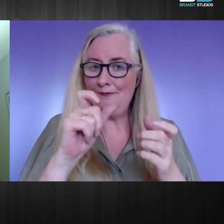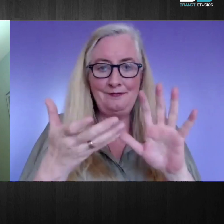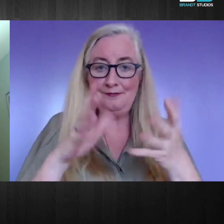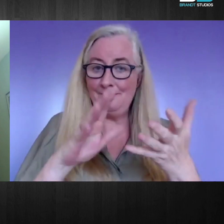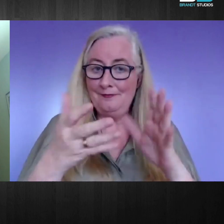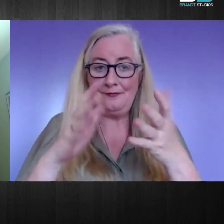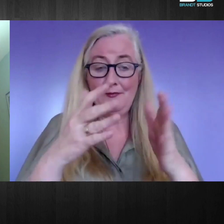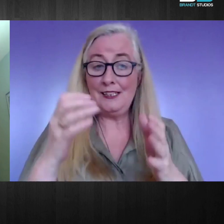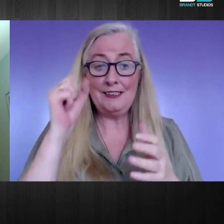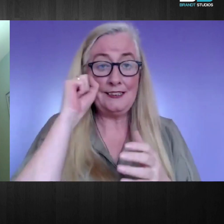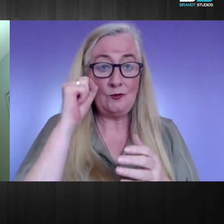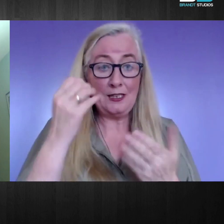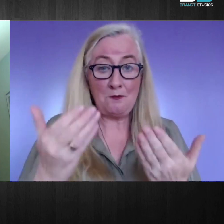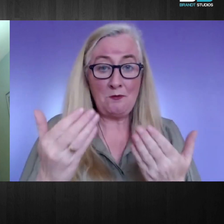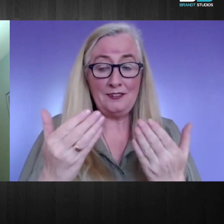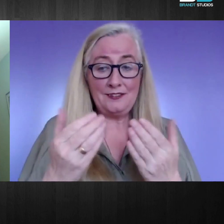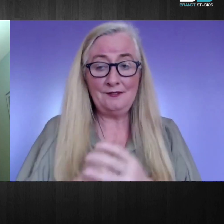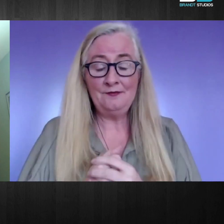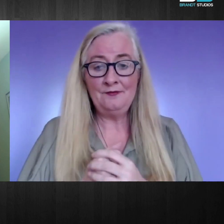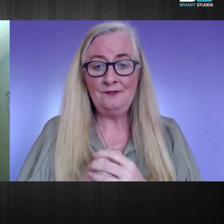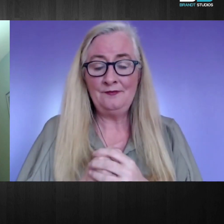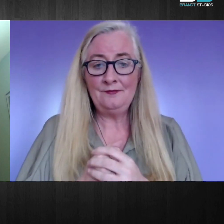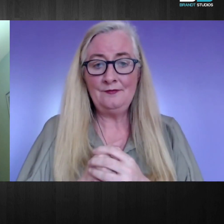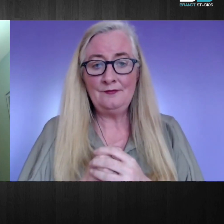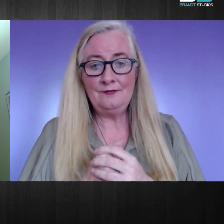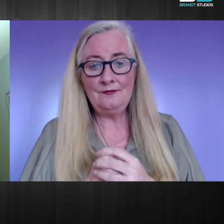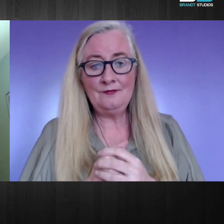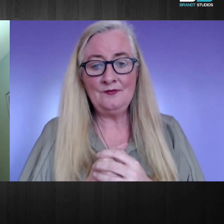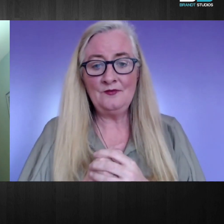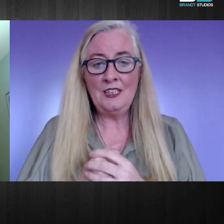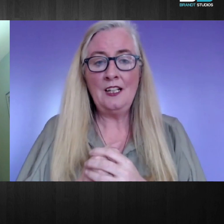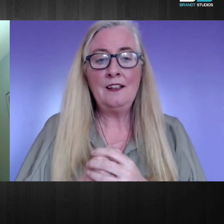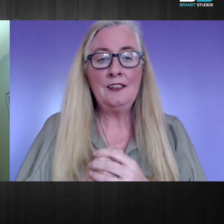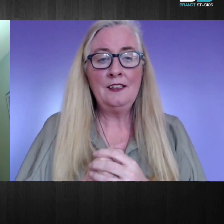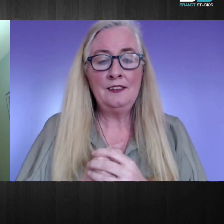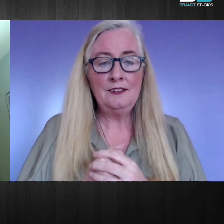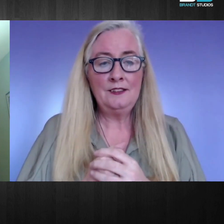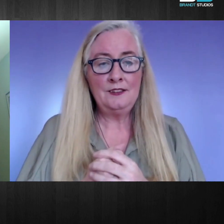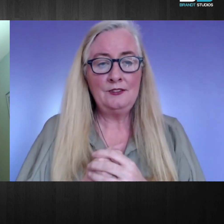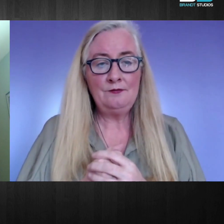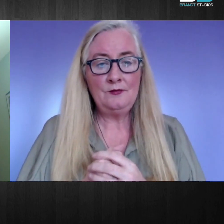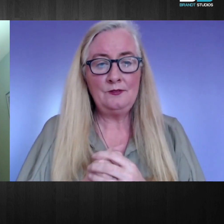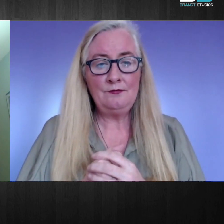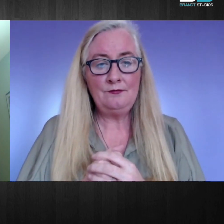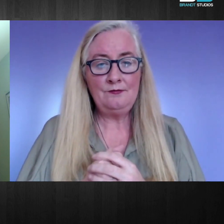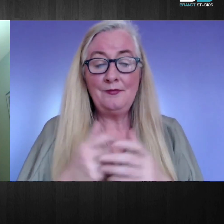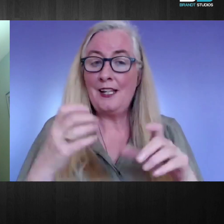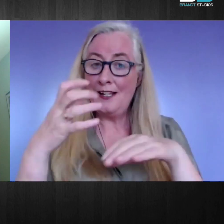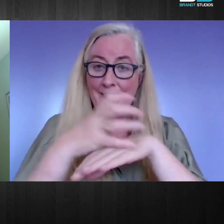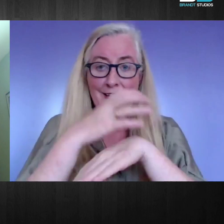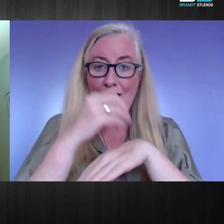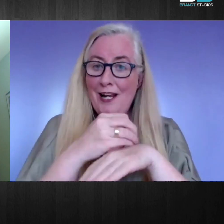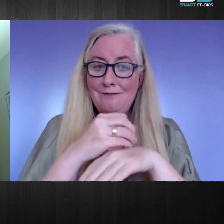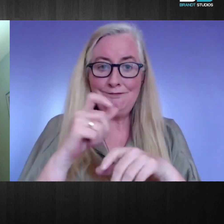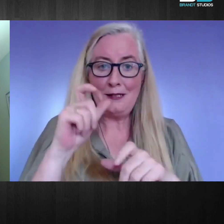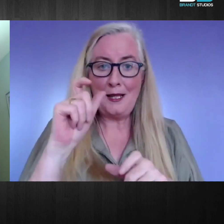recent years looking at the impact of music and creative projects with young people. So we're delighted that we're currently starting a research study